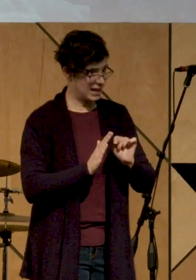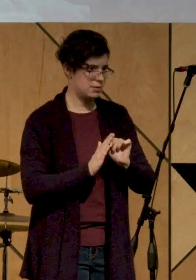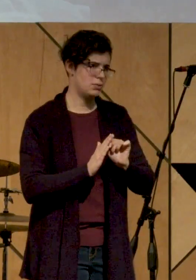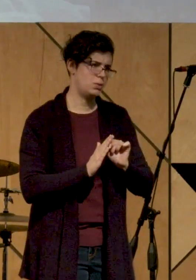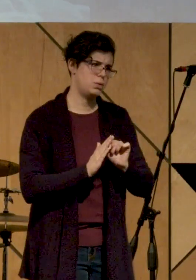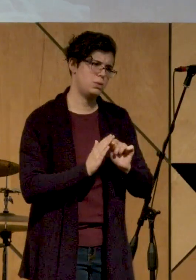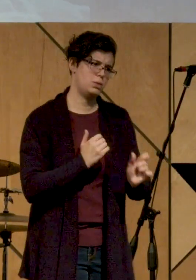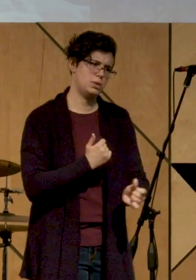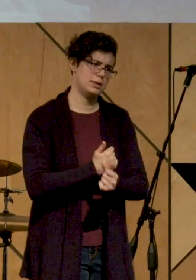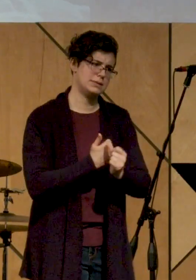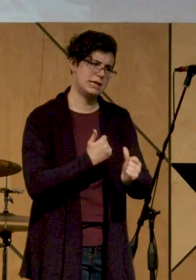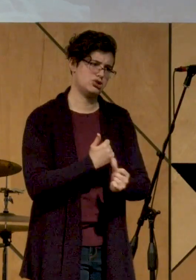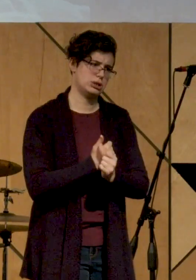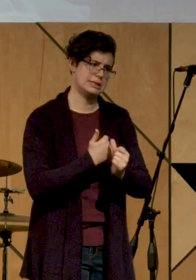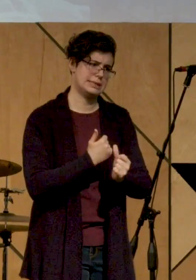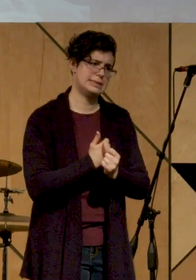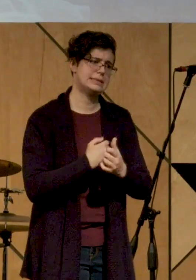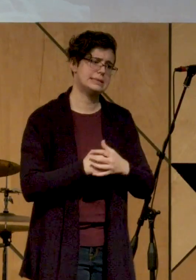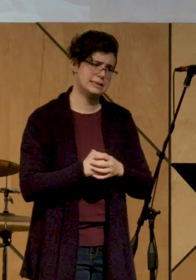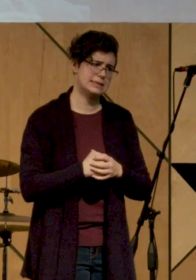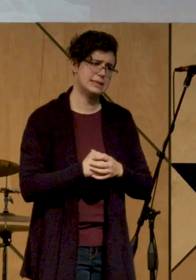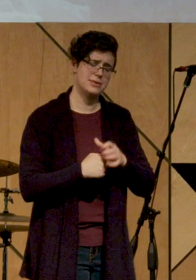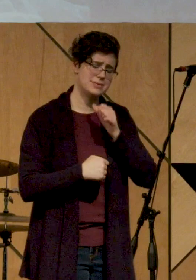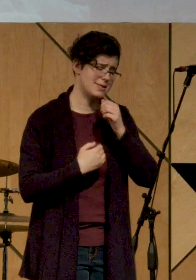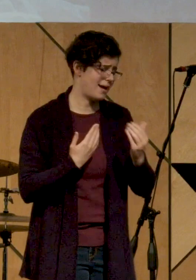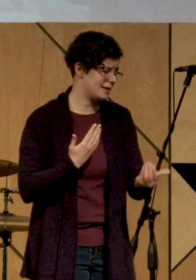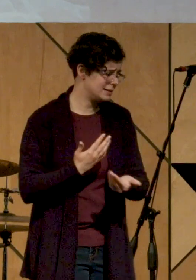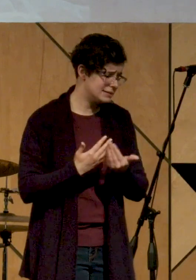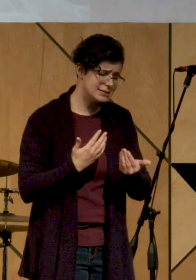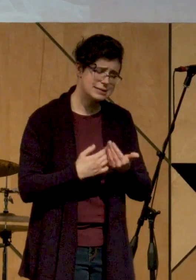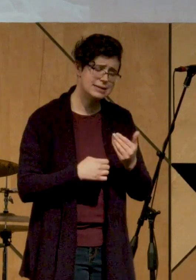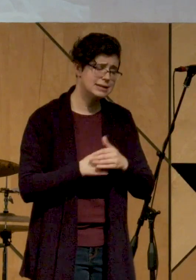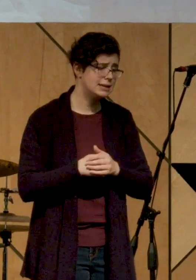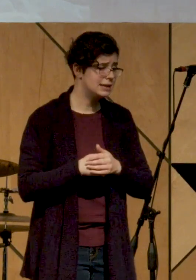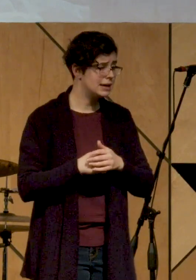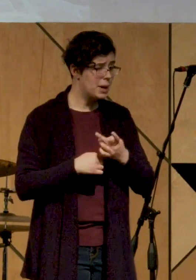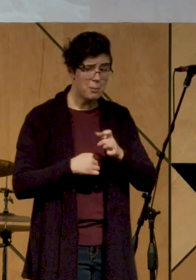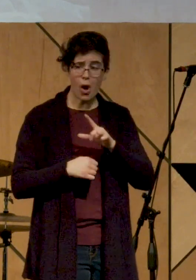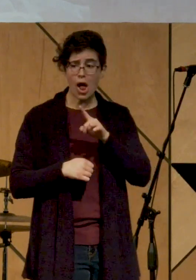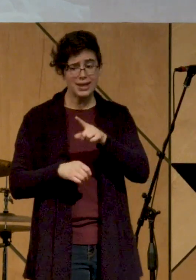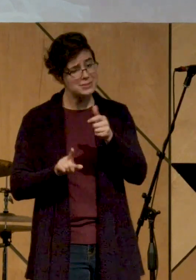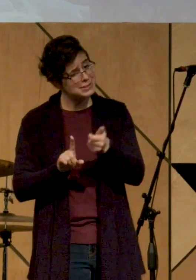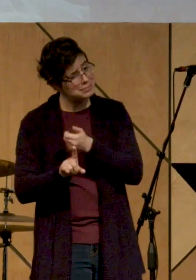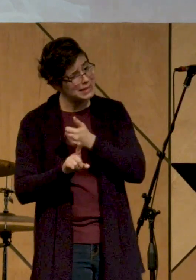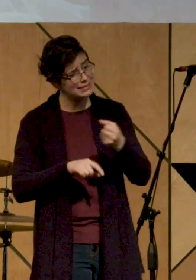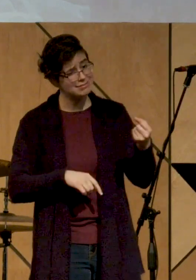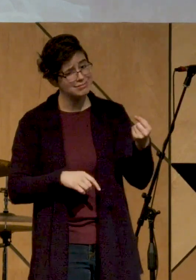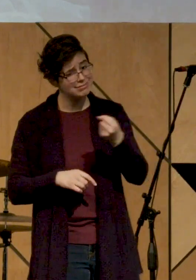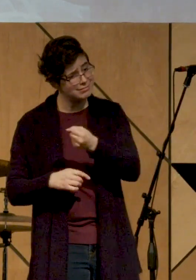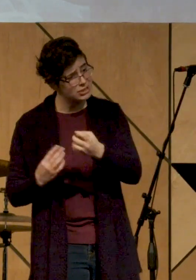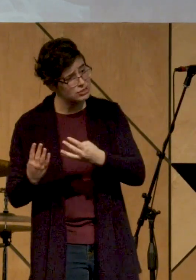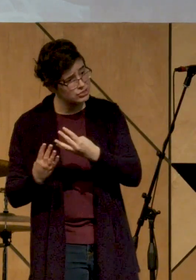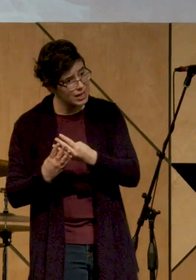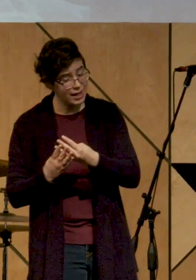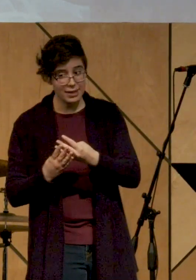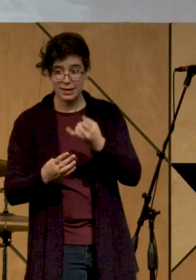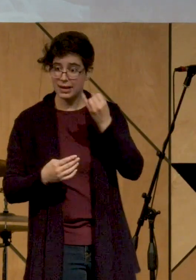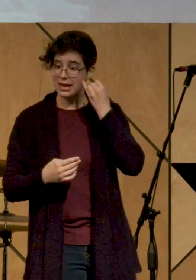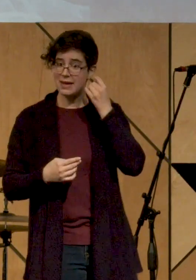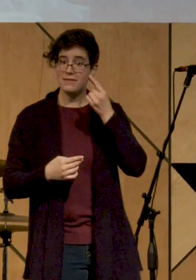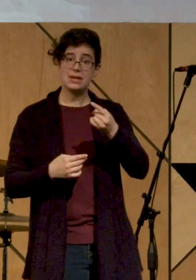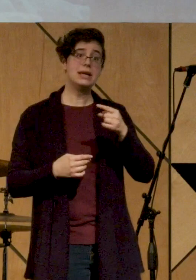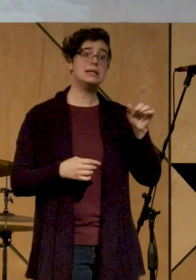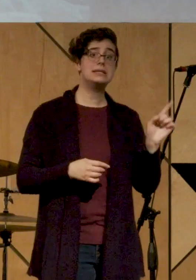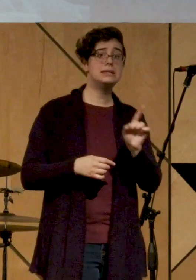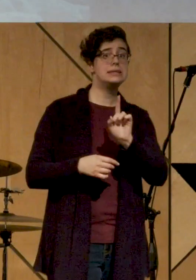dangerous calling. It was not easy. Paul was beaten, imprisoned, driven out of town, even had